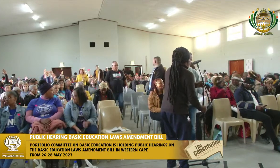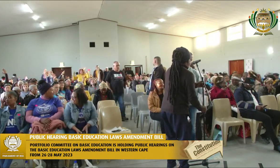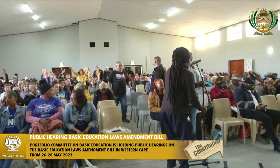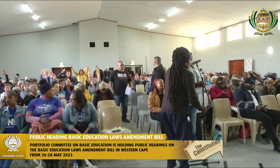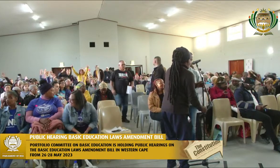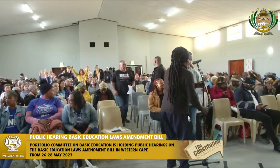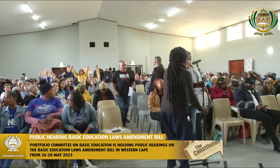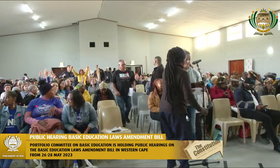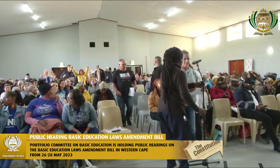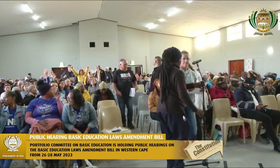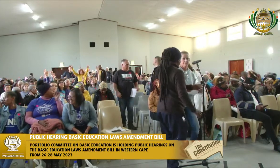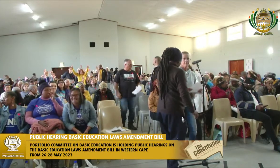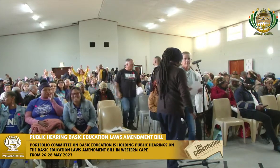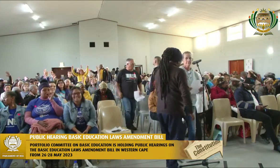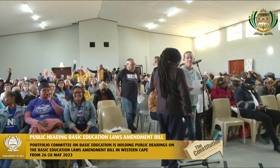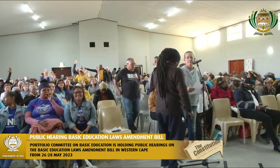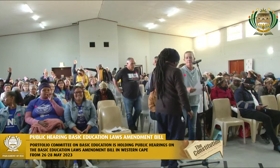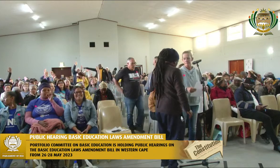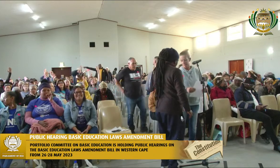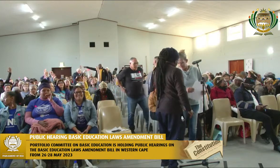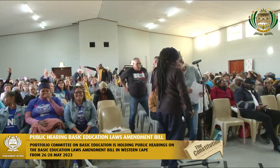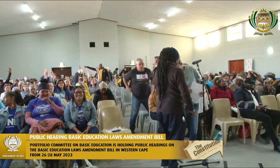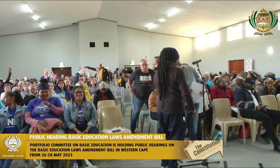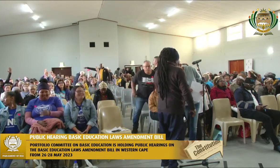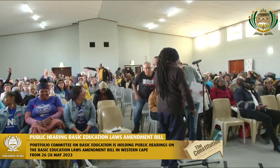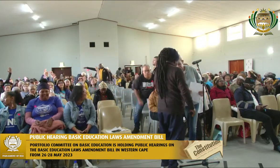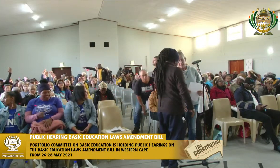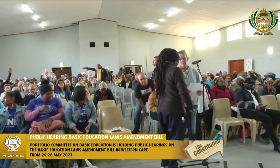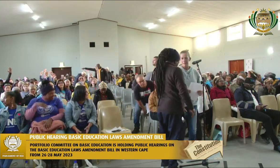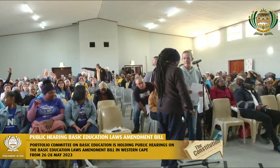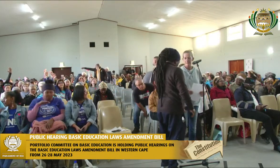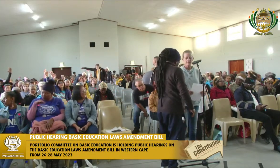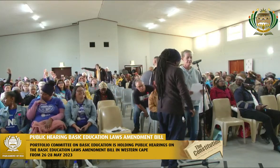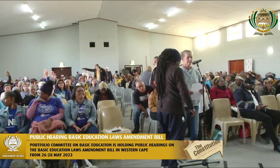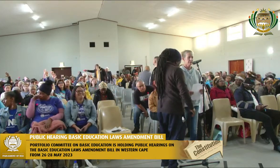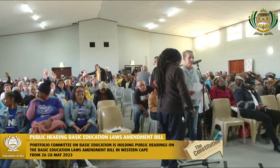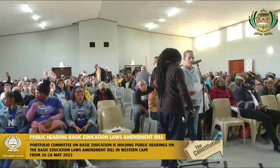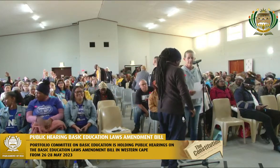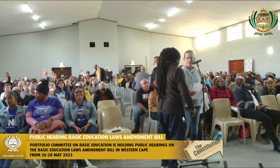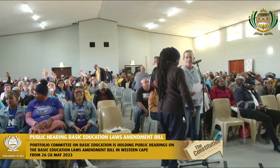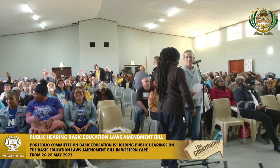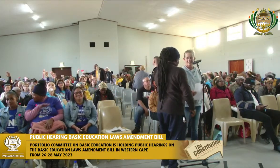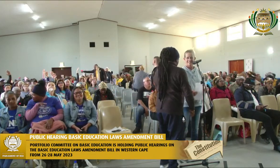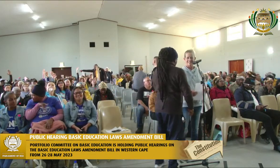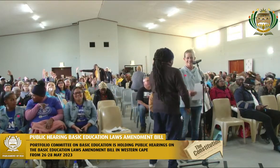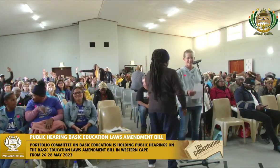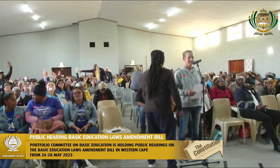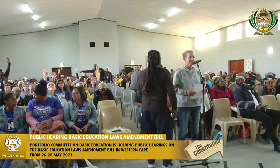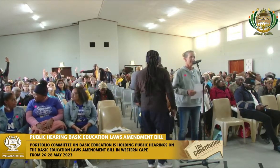Yes. No. There, yes. Yes.